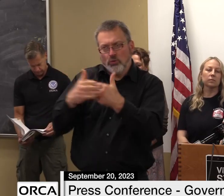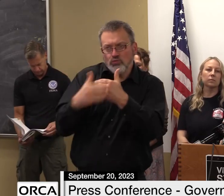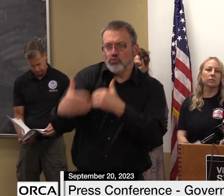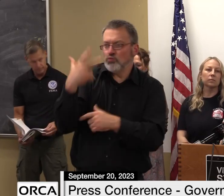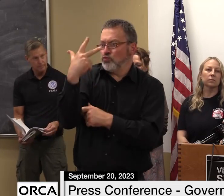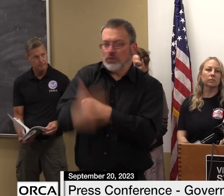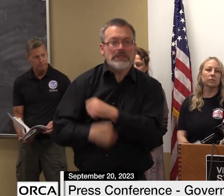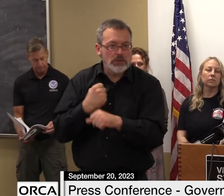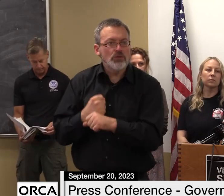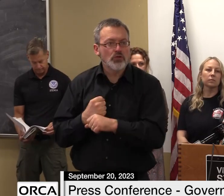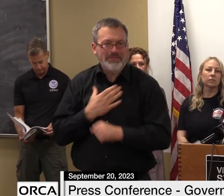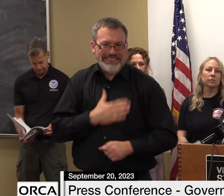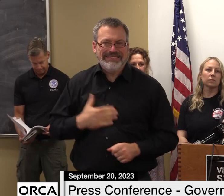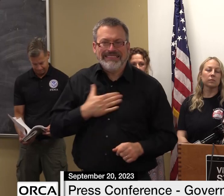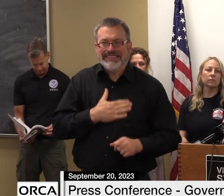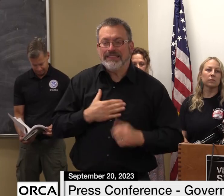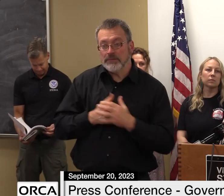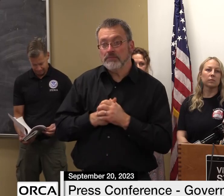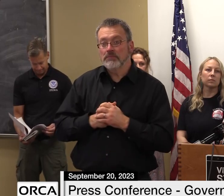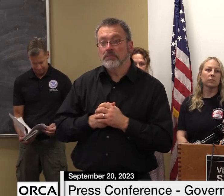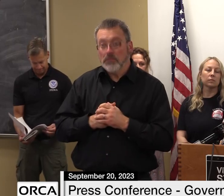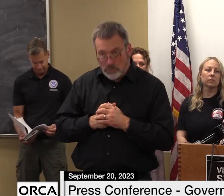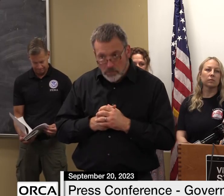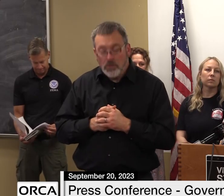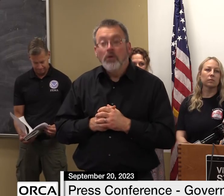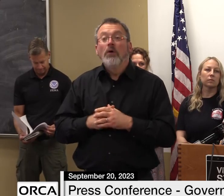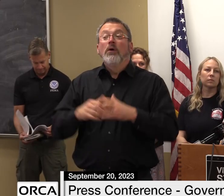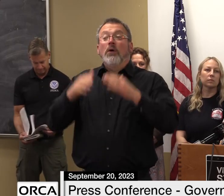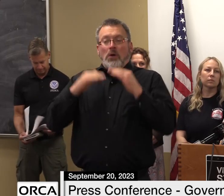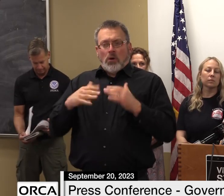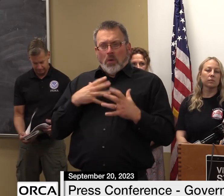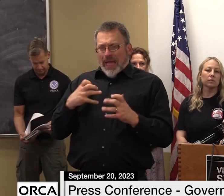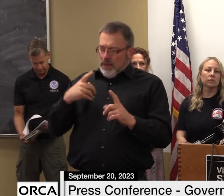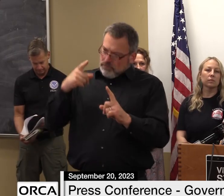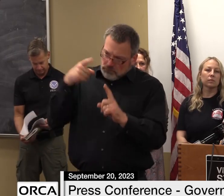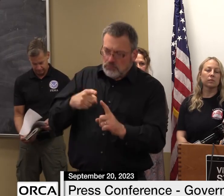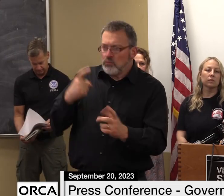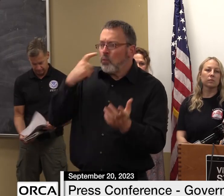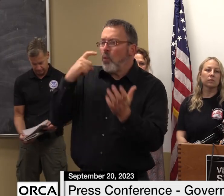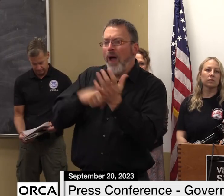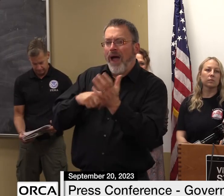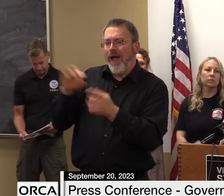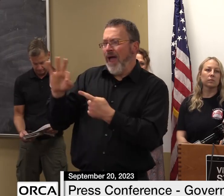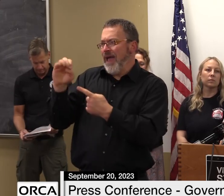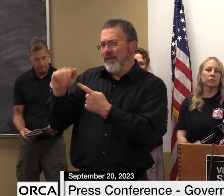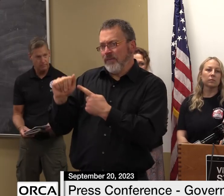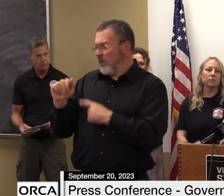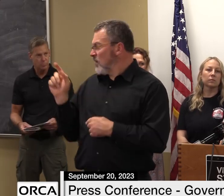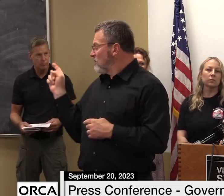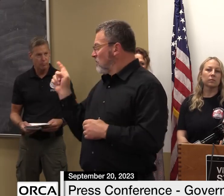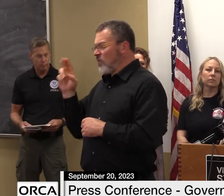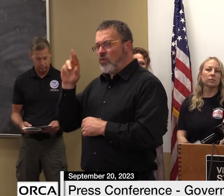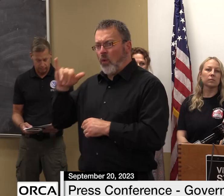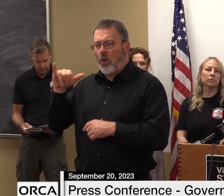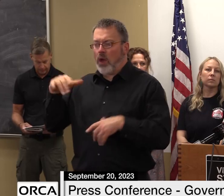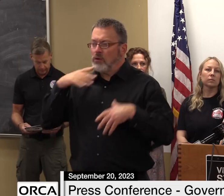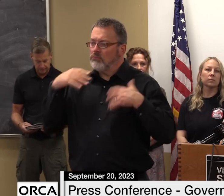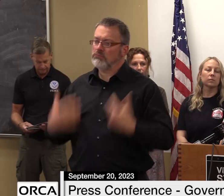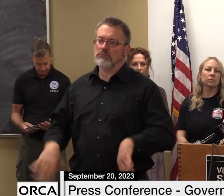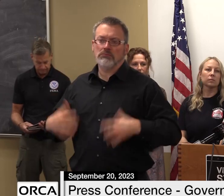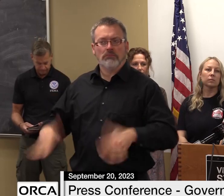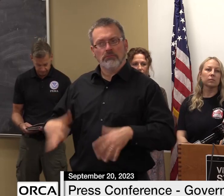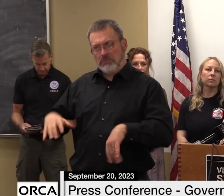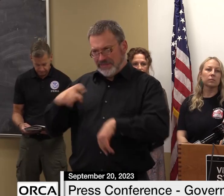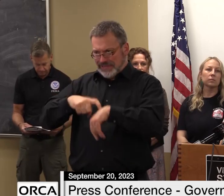I would also like to thank FEMA and General Roy for the extension of the individual assistance period and remind people we are still